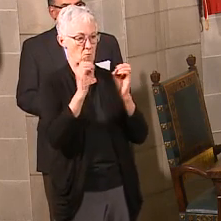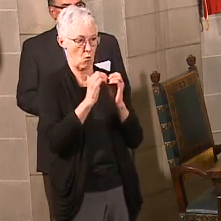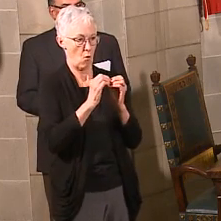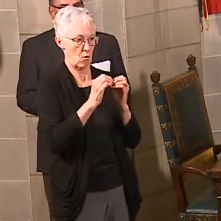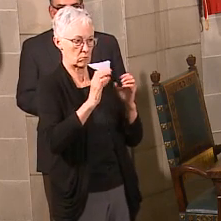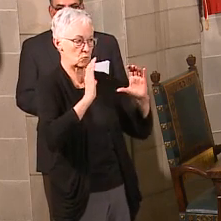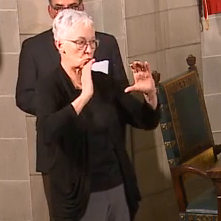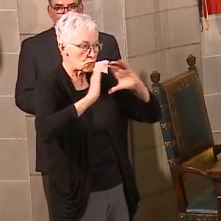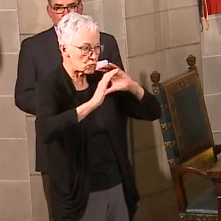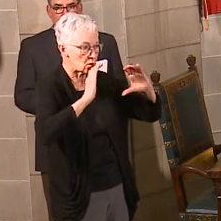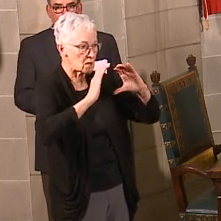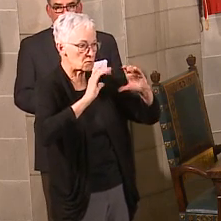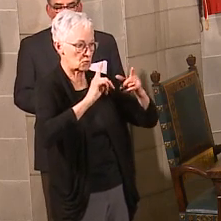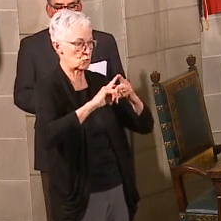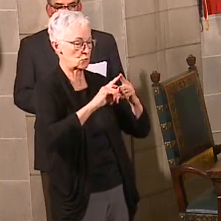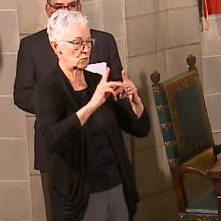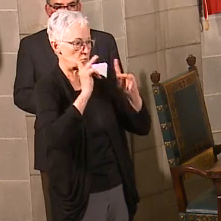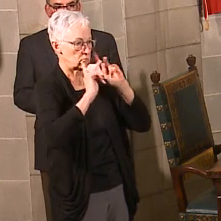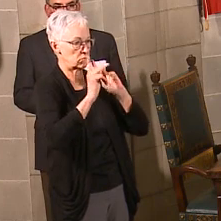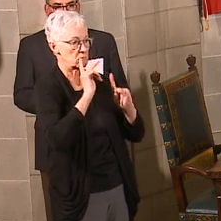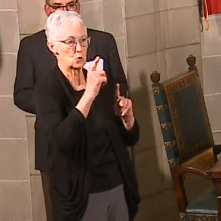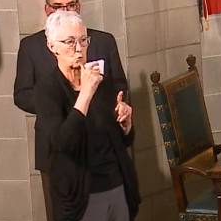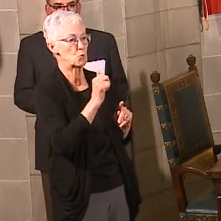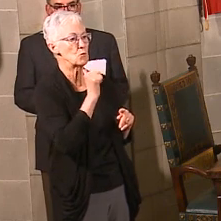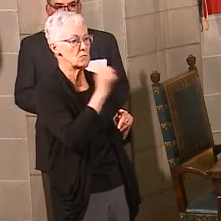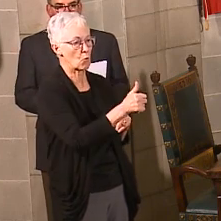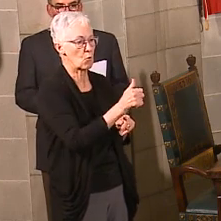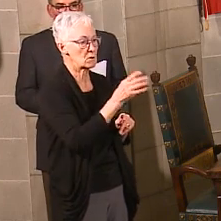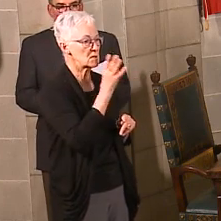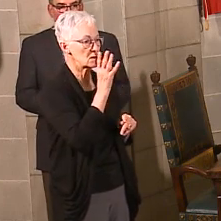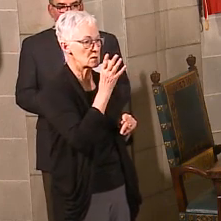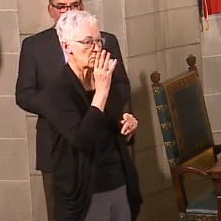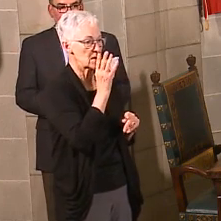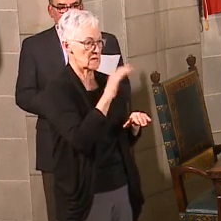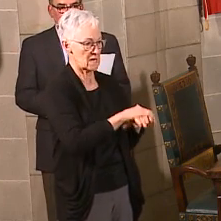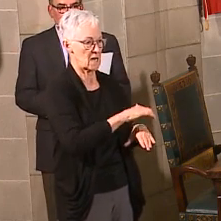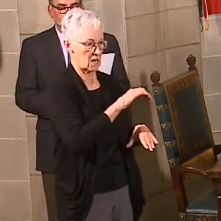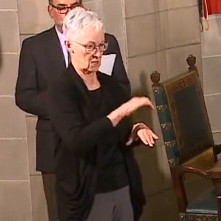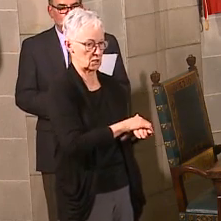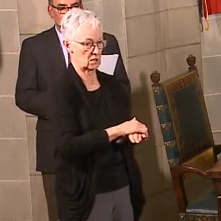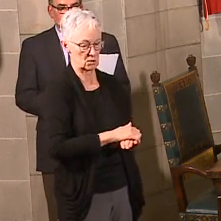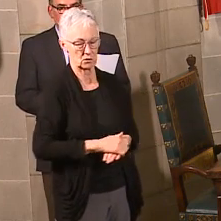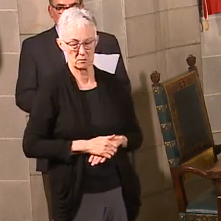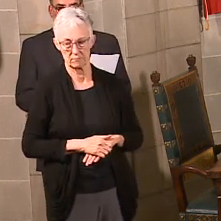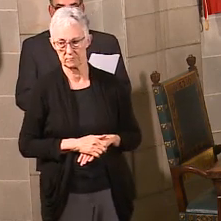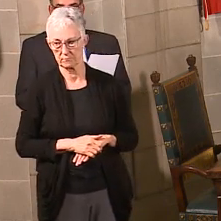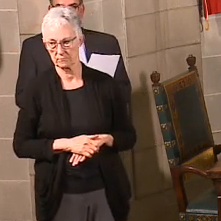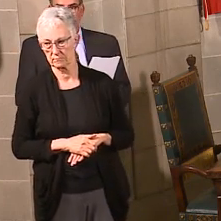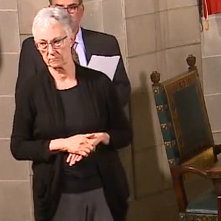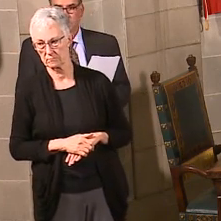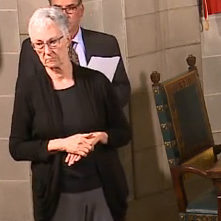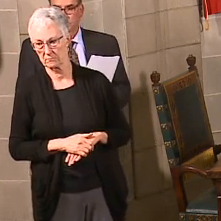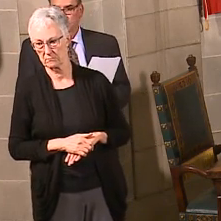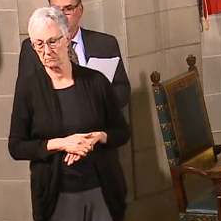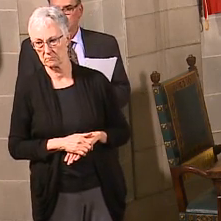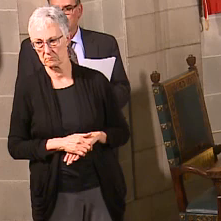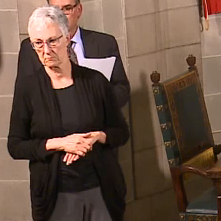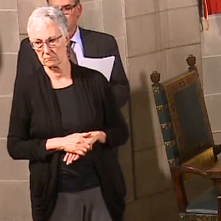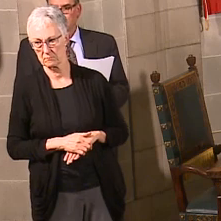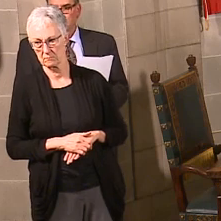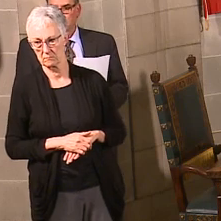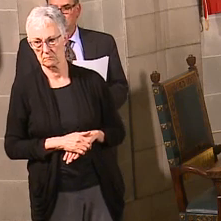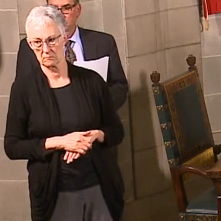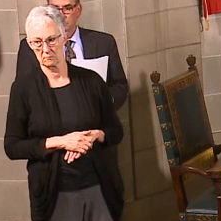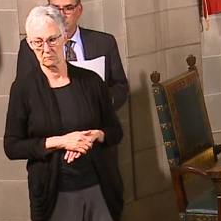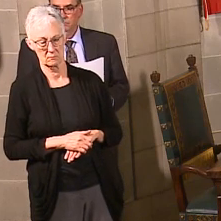is not the primary language, so that we can, again, do more education and get better compliance with our NPIs. Aaron Duffy has a couple of questions.